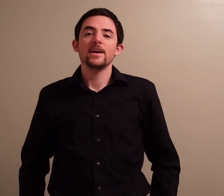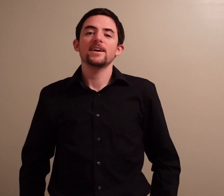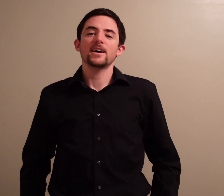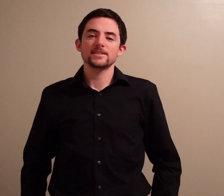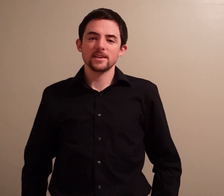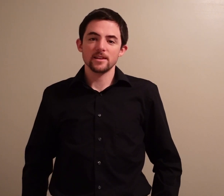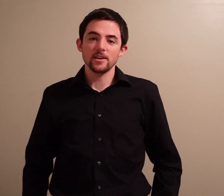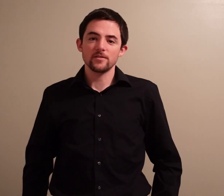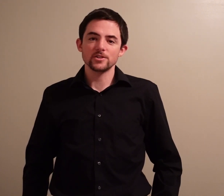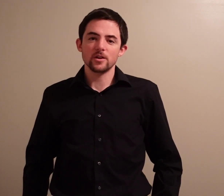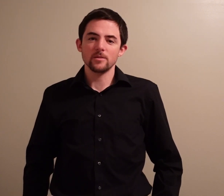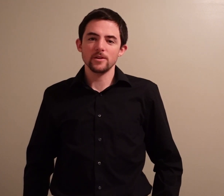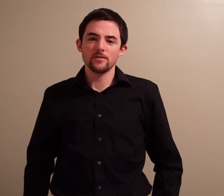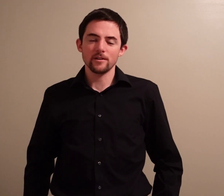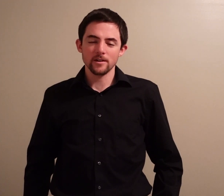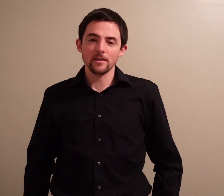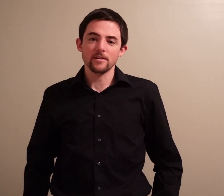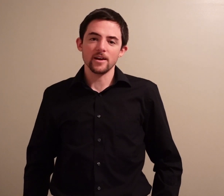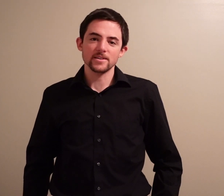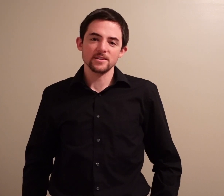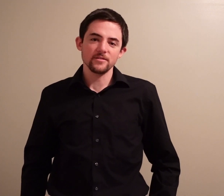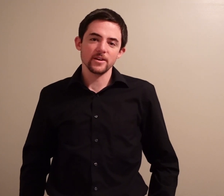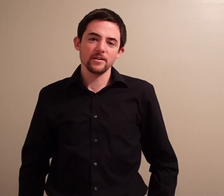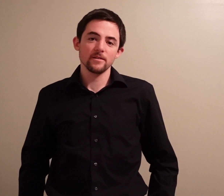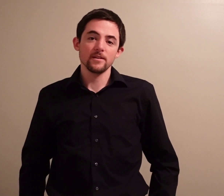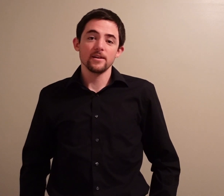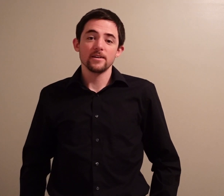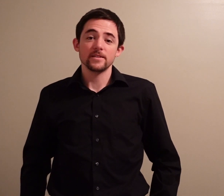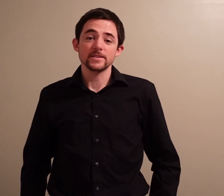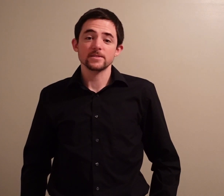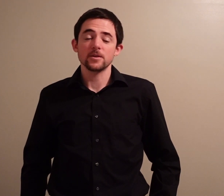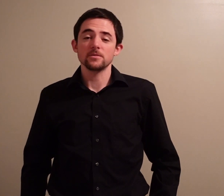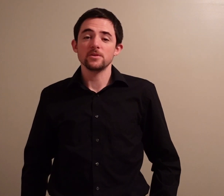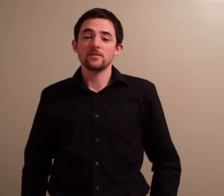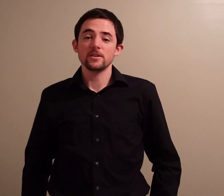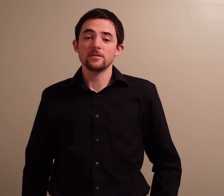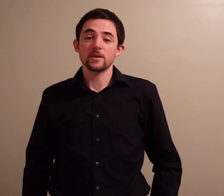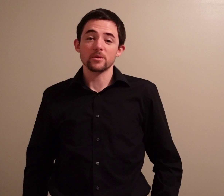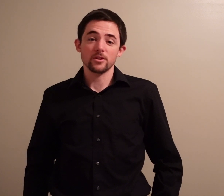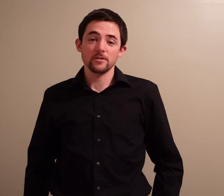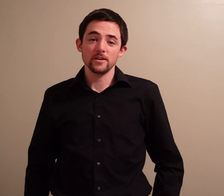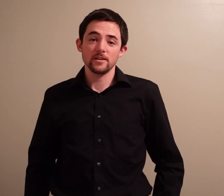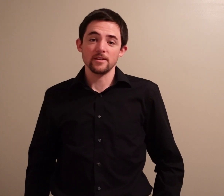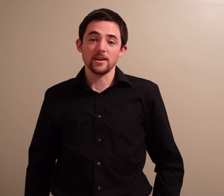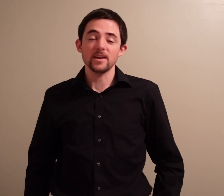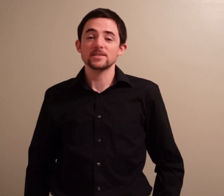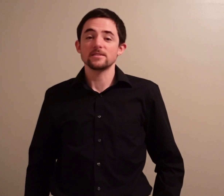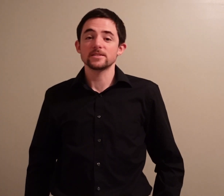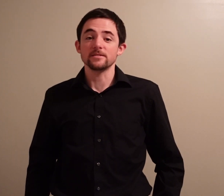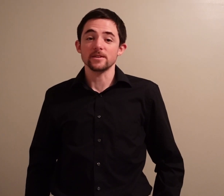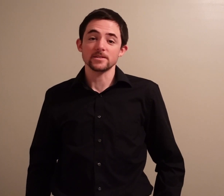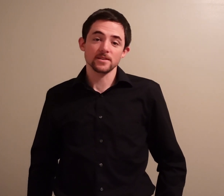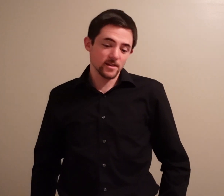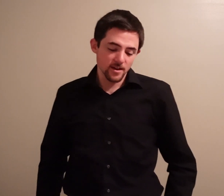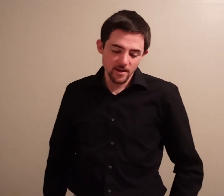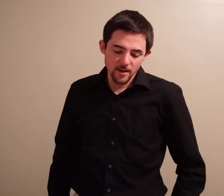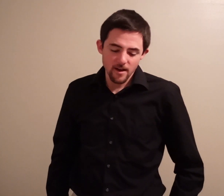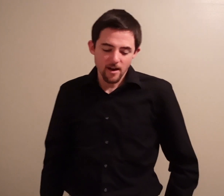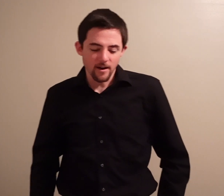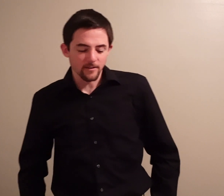Hey guys, thank you for joining me for another ASL video. This is going to be video number 3 in the ASL series.